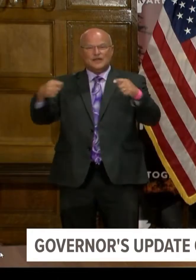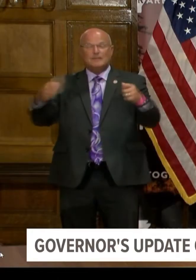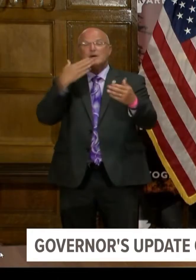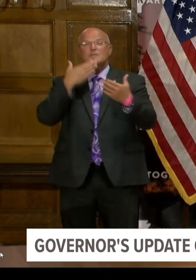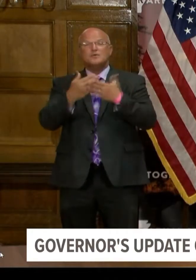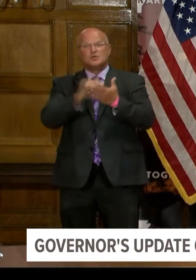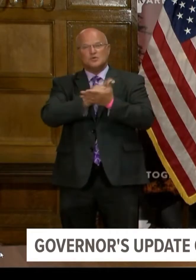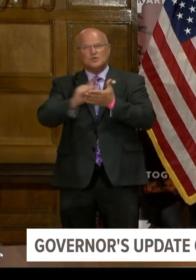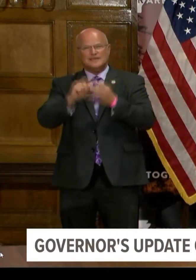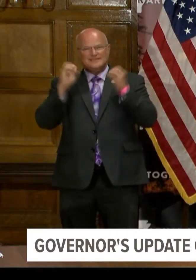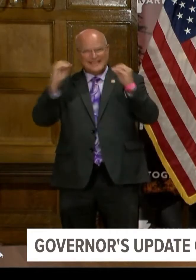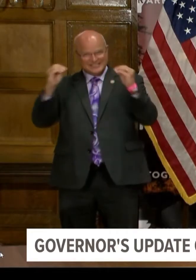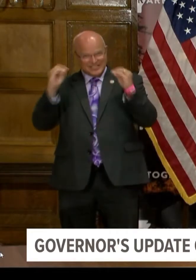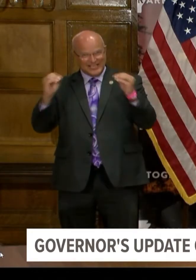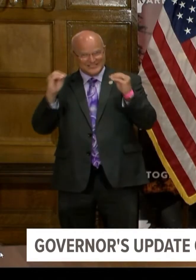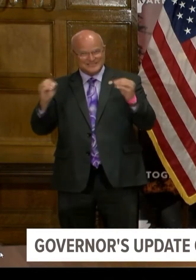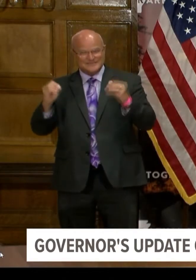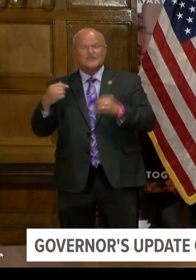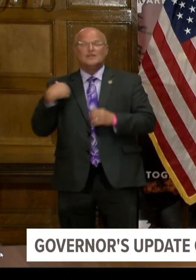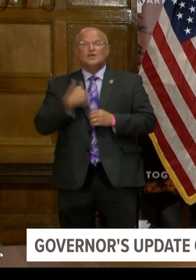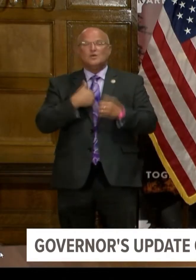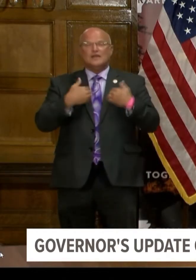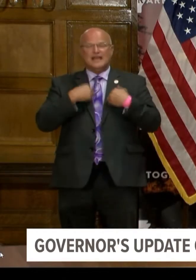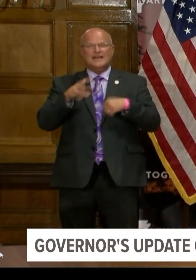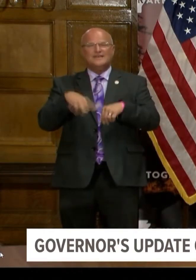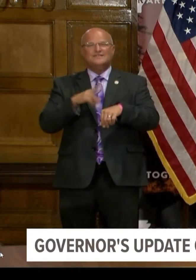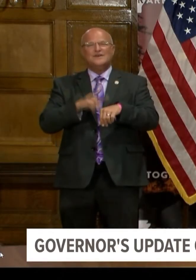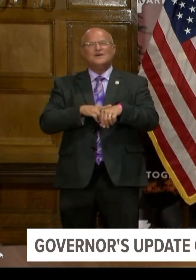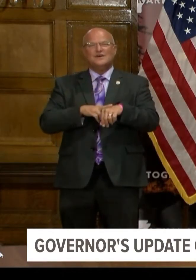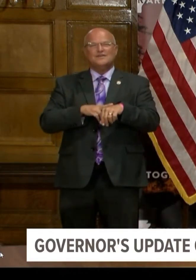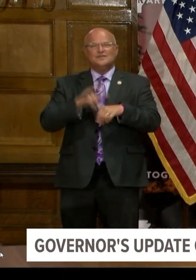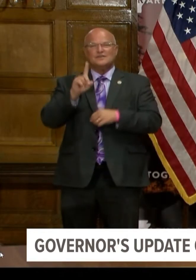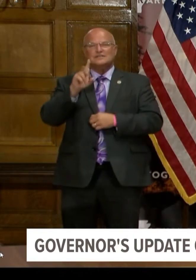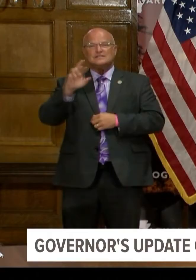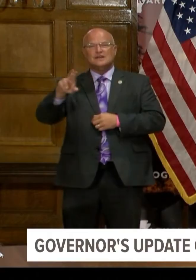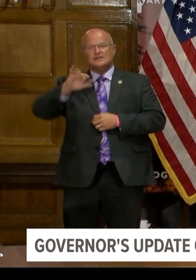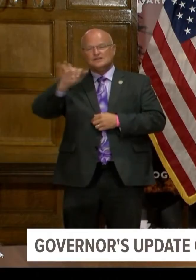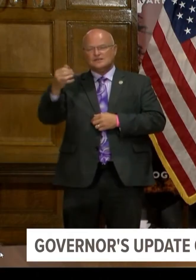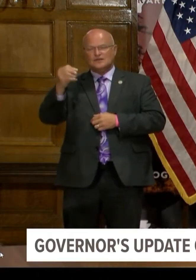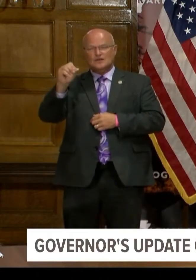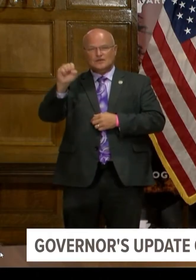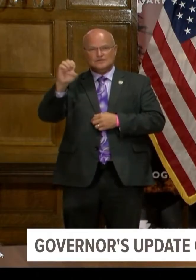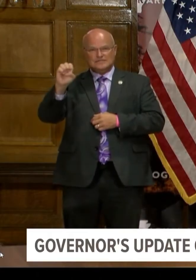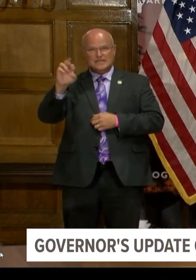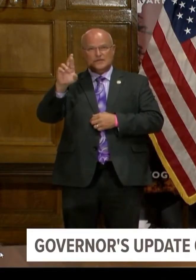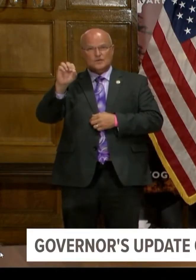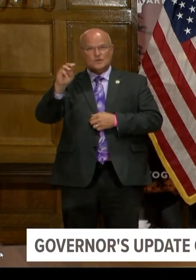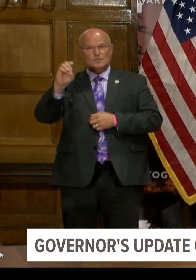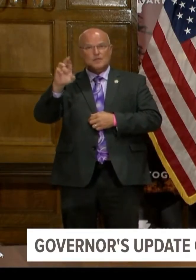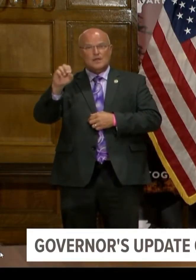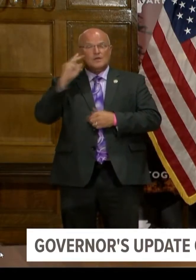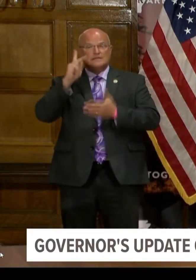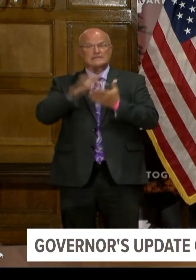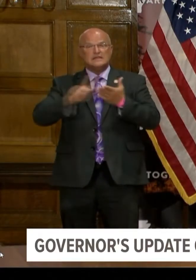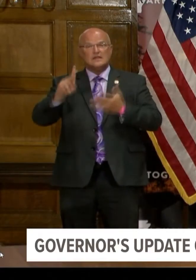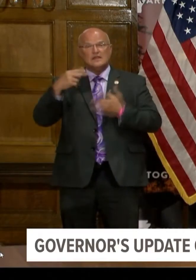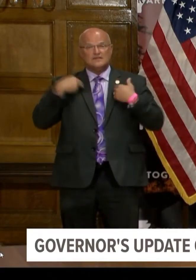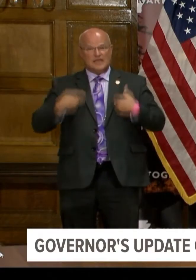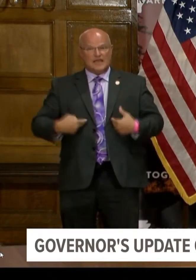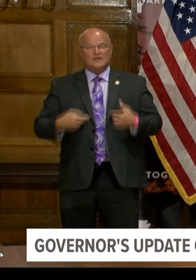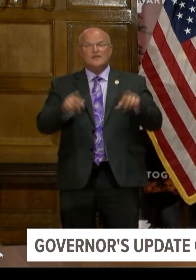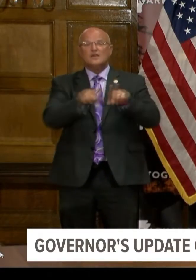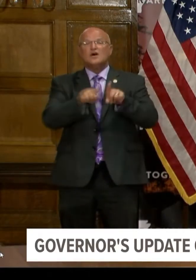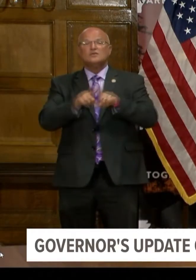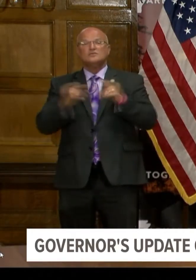week in education. And we have, of course, Dr. Jose Romero, our Secretary of Health. And today I